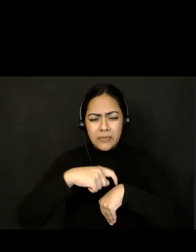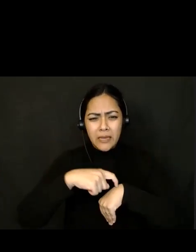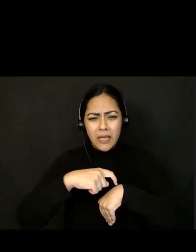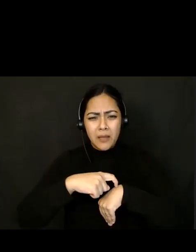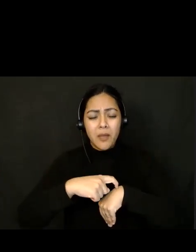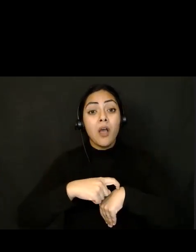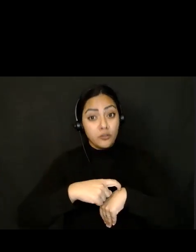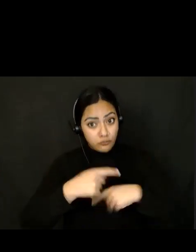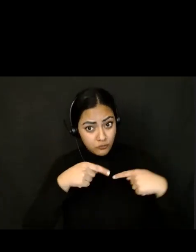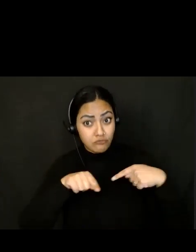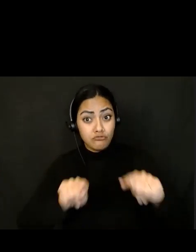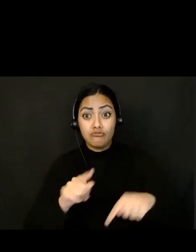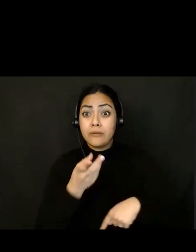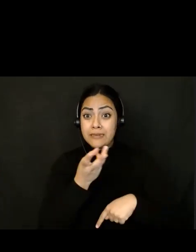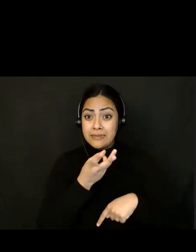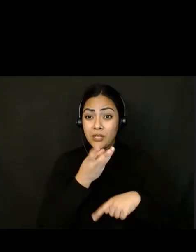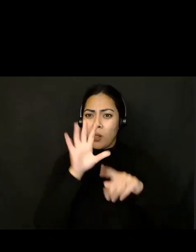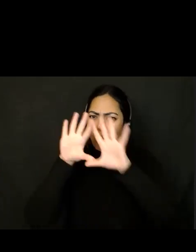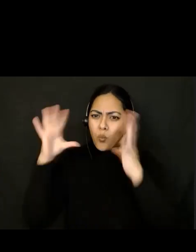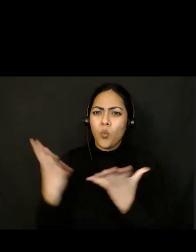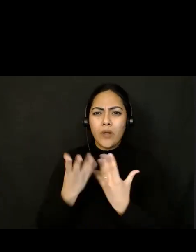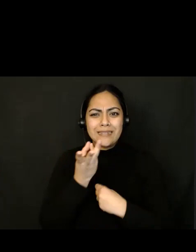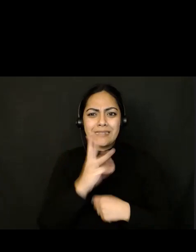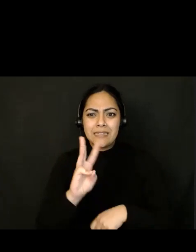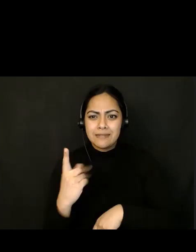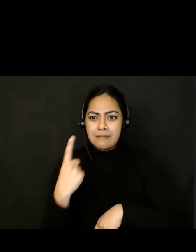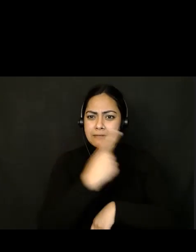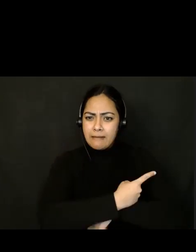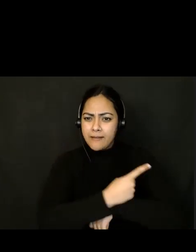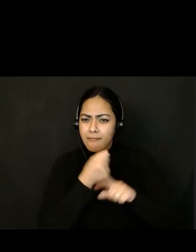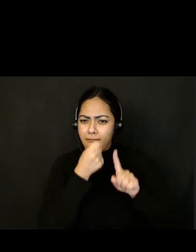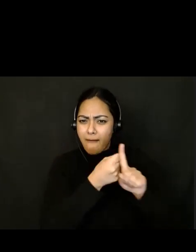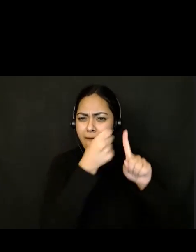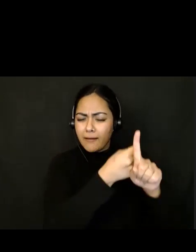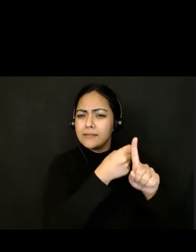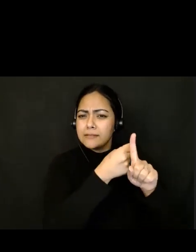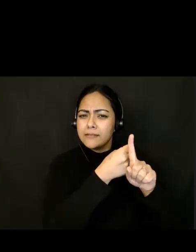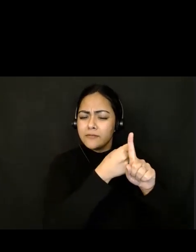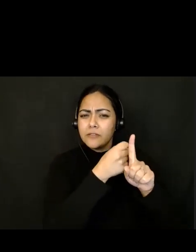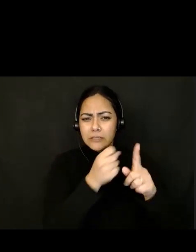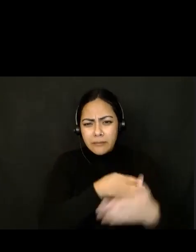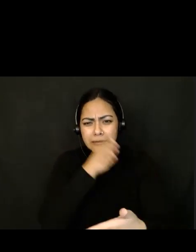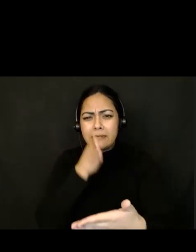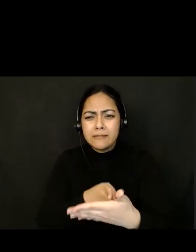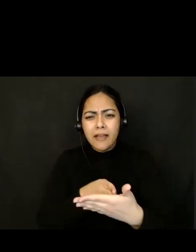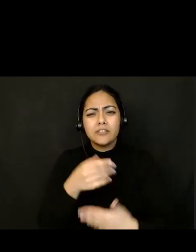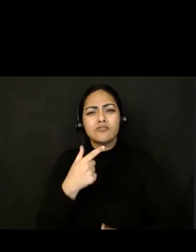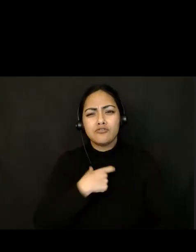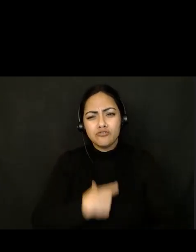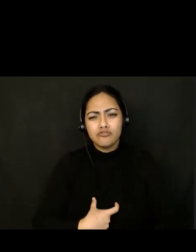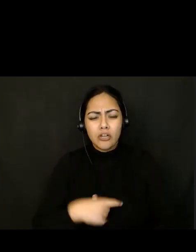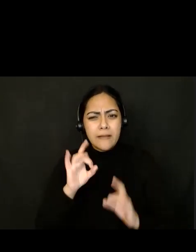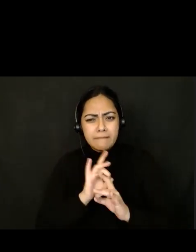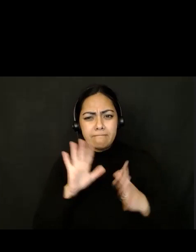16 days of activism against gender-based violence campaign, but more importantly, because the federal